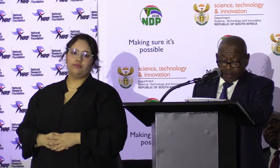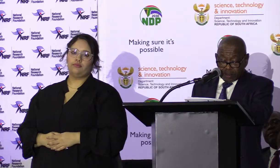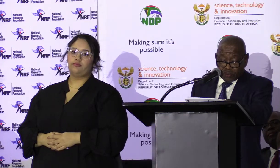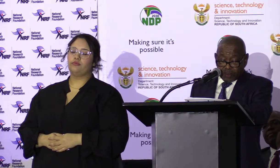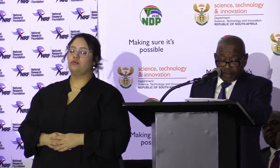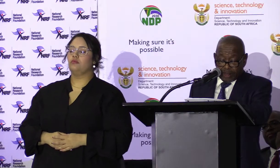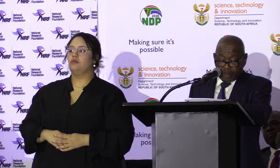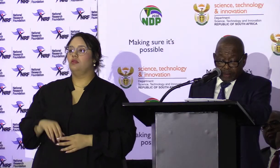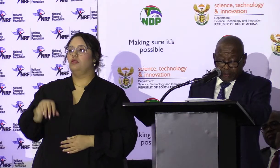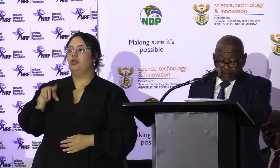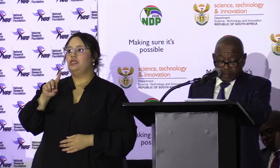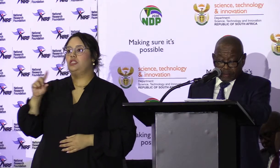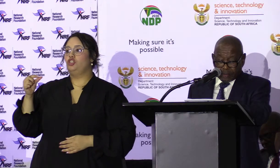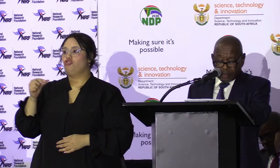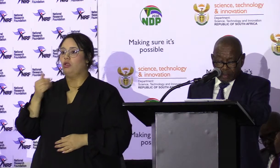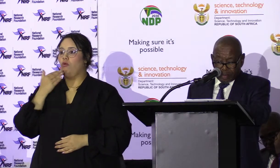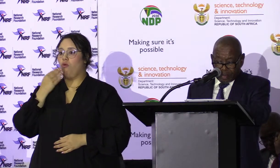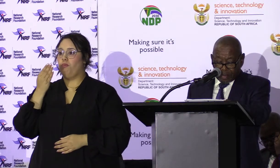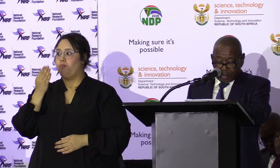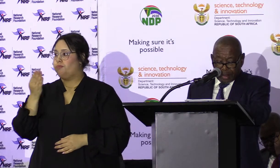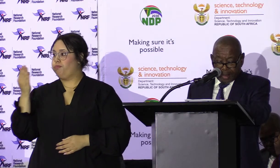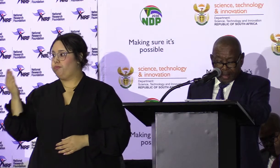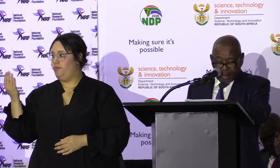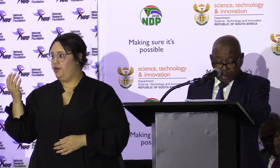Our DDGs who are here,